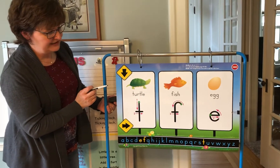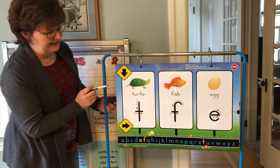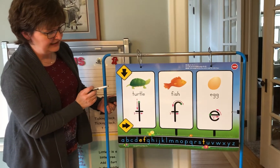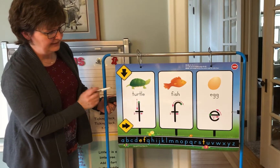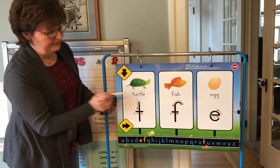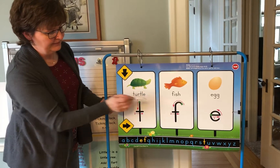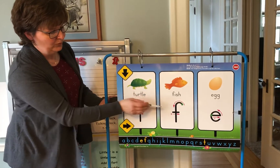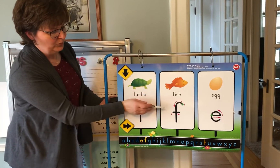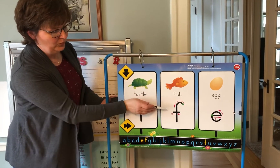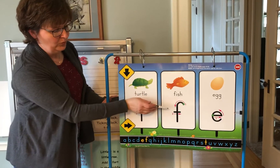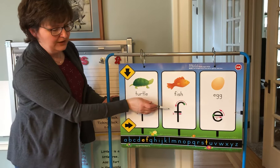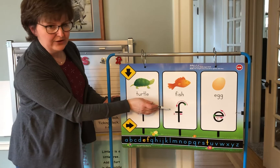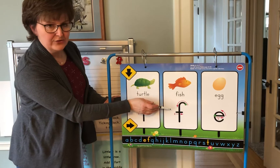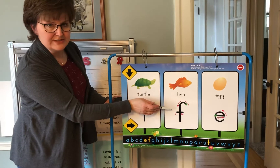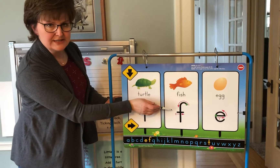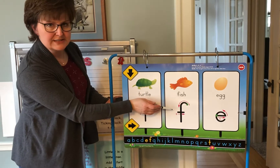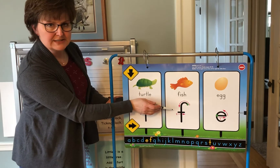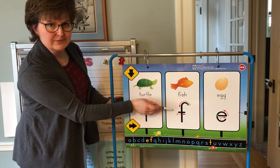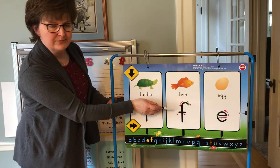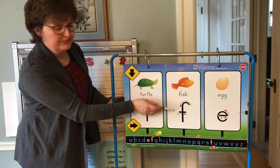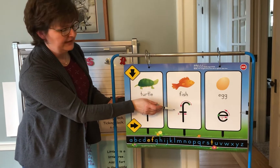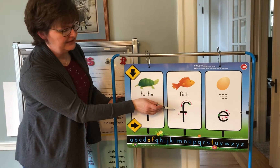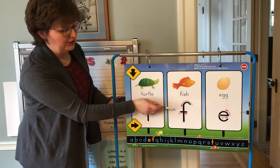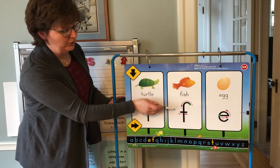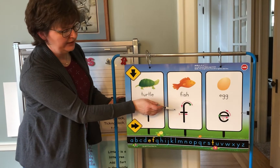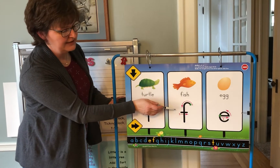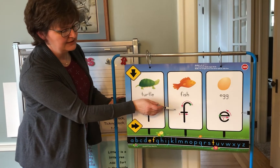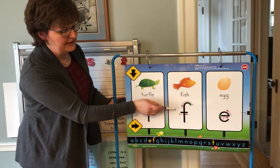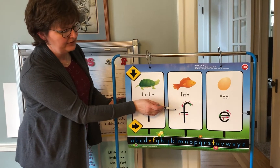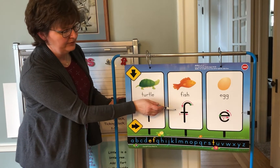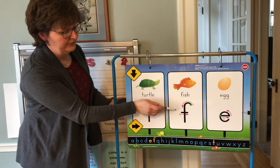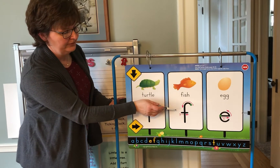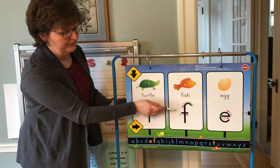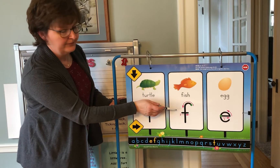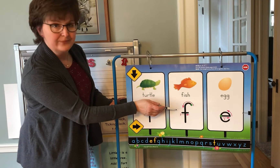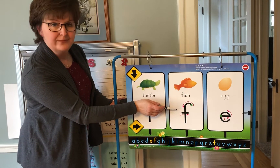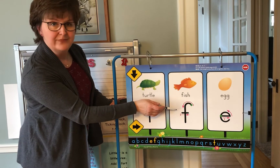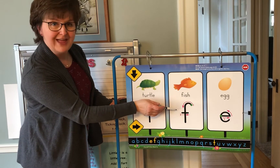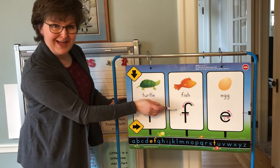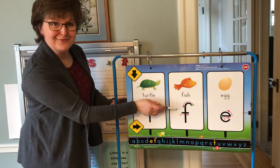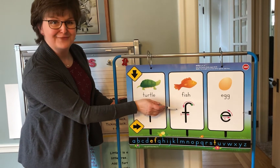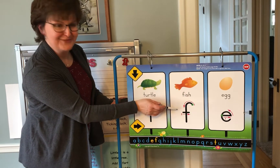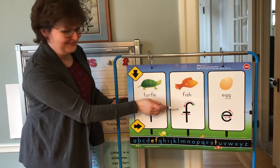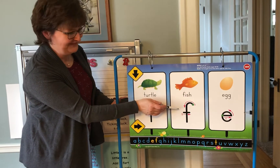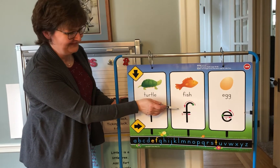T? What letter is this? It's a lowercase letter. F.